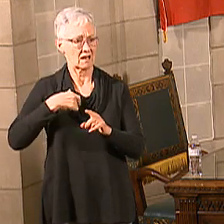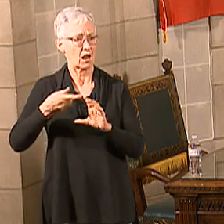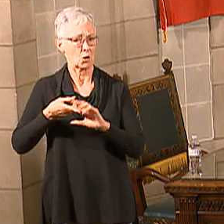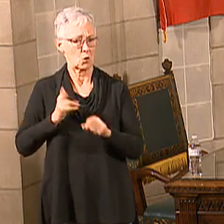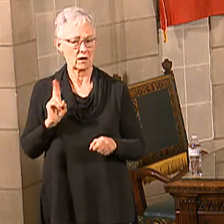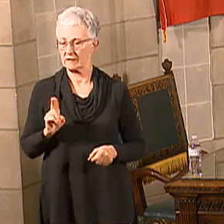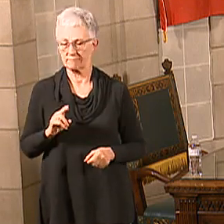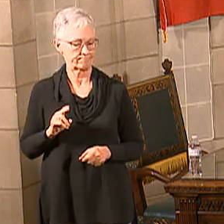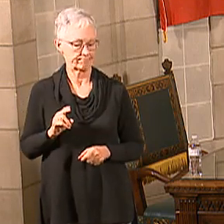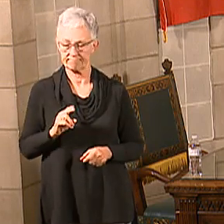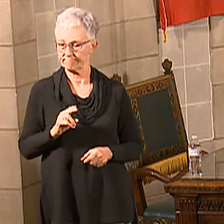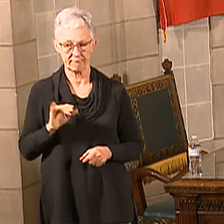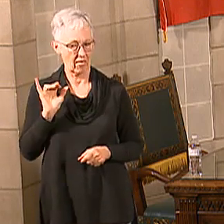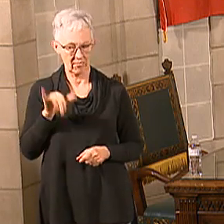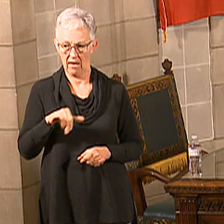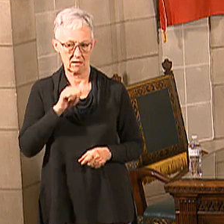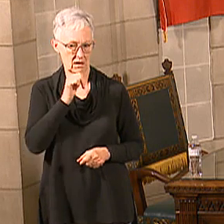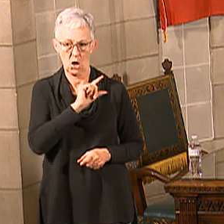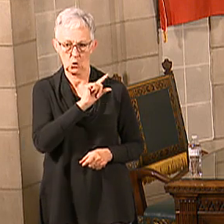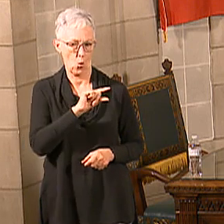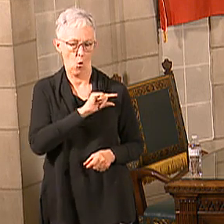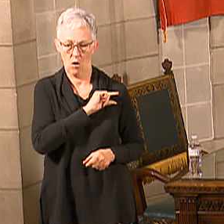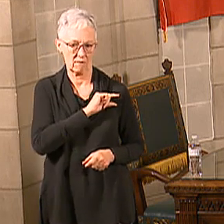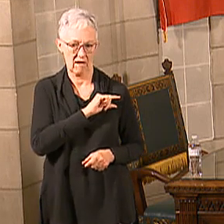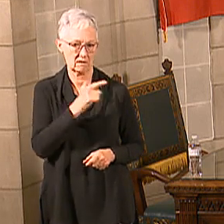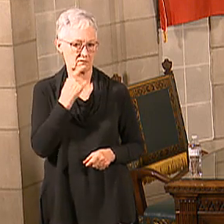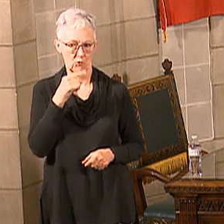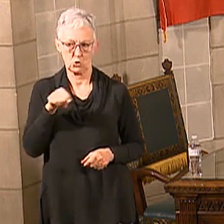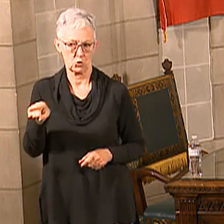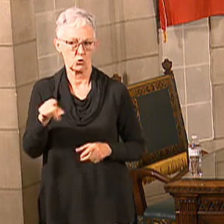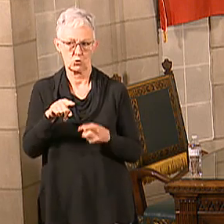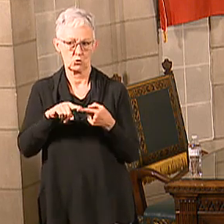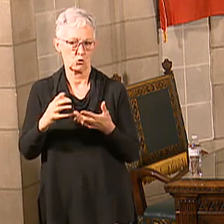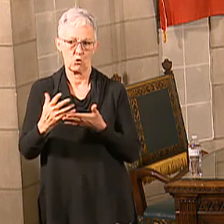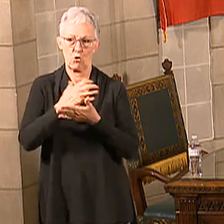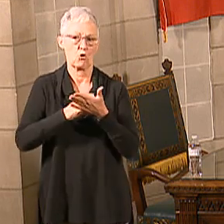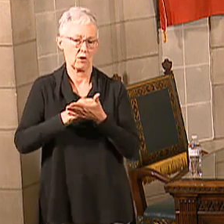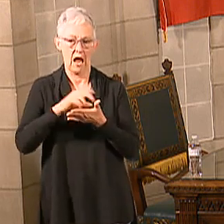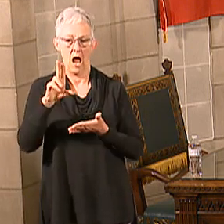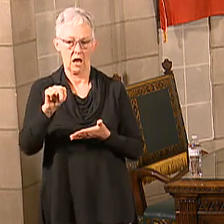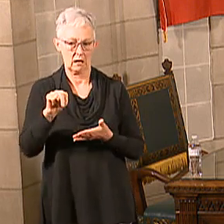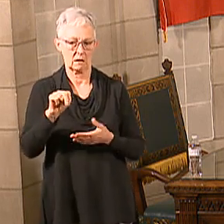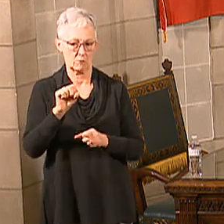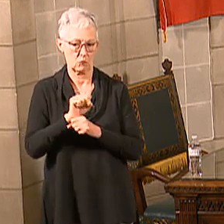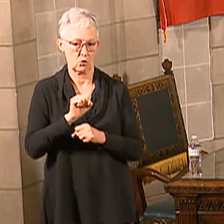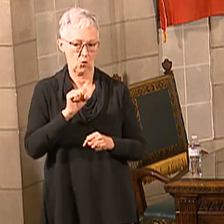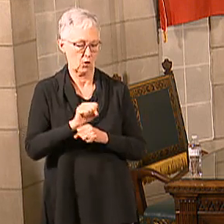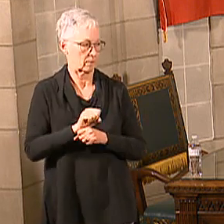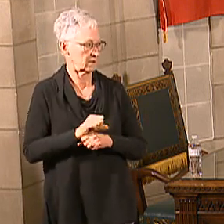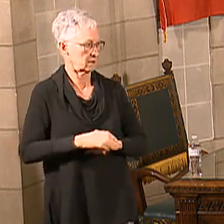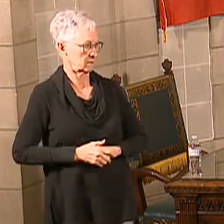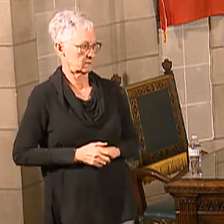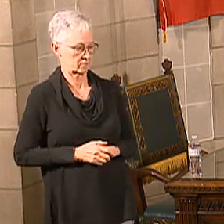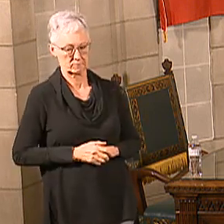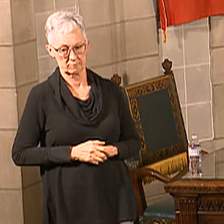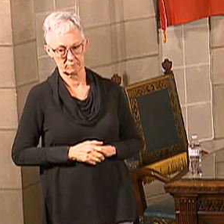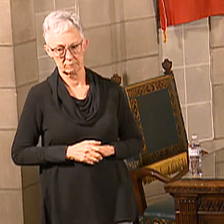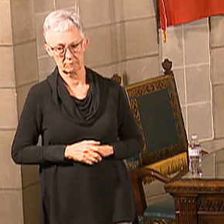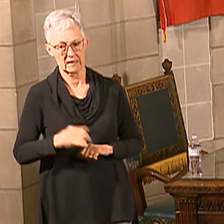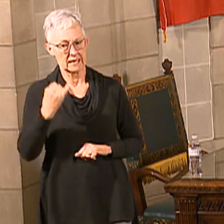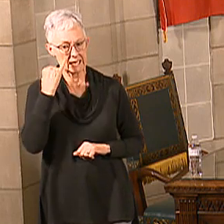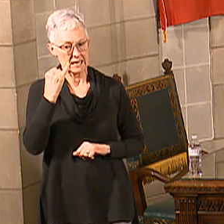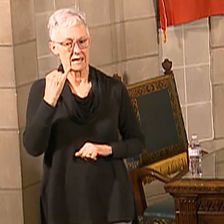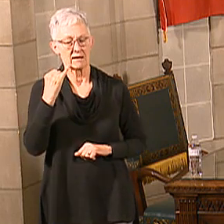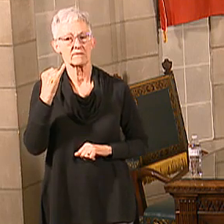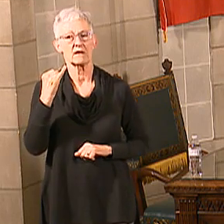program. And I'm stumbling for the term, but Dr. Anton's people out in the counties. If they've told you you